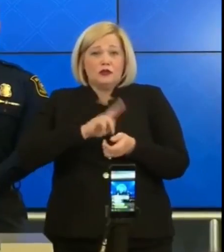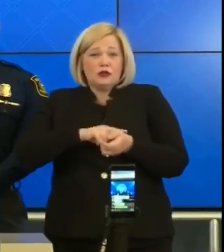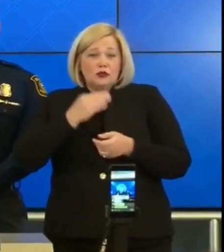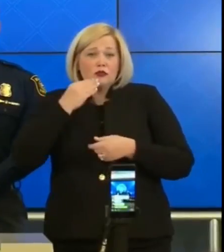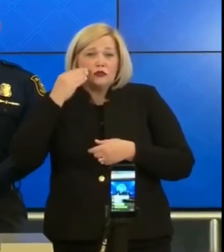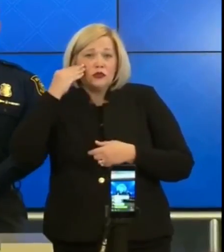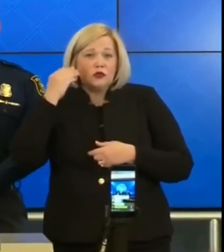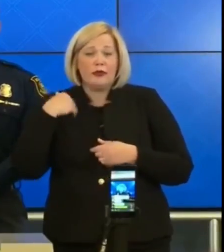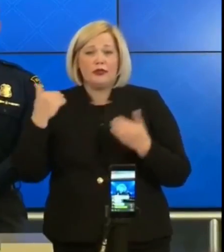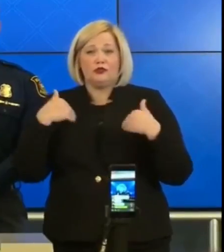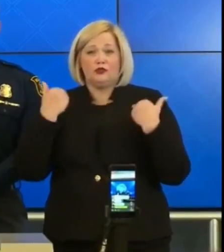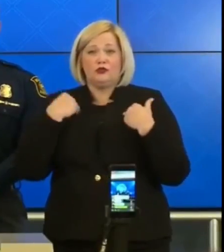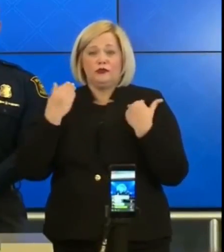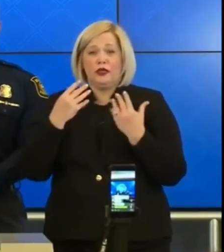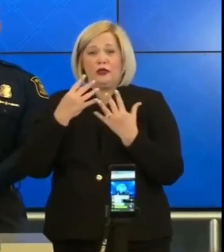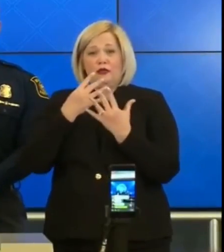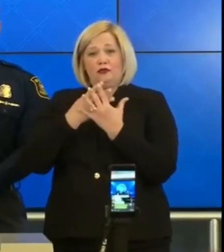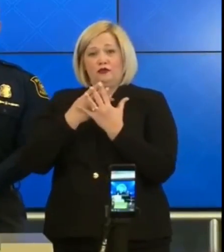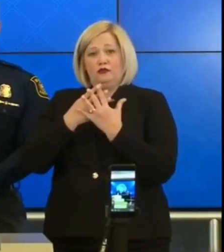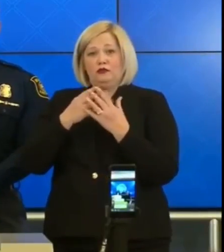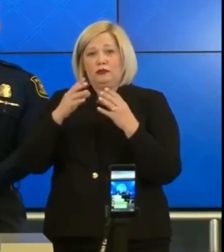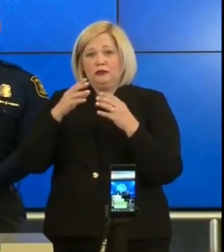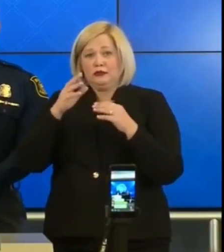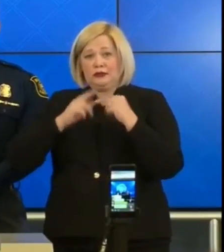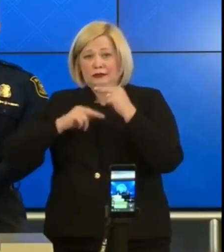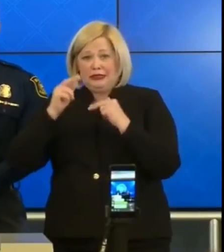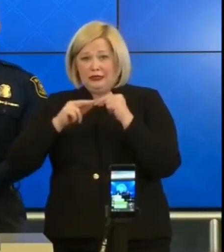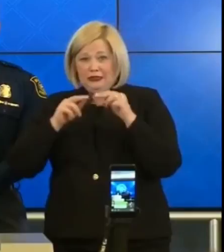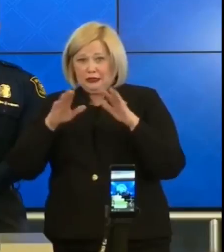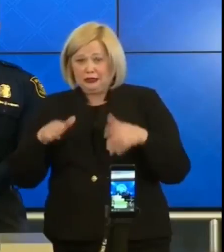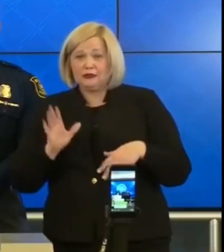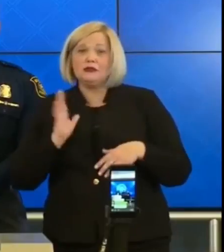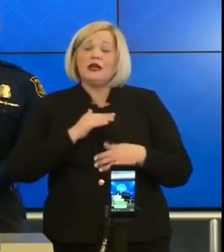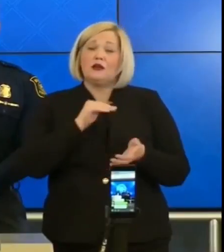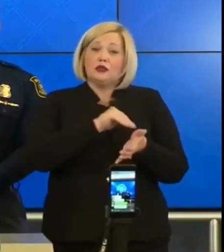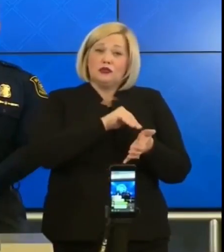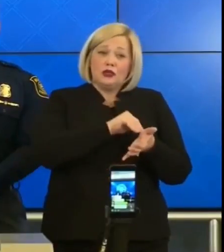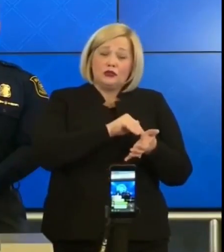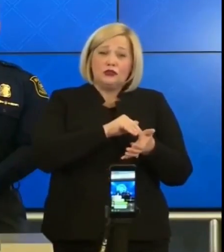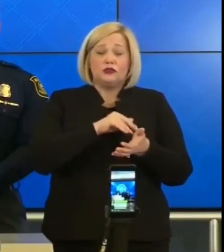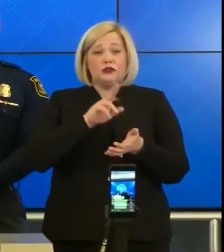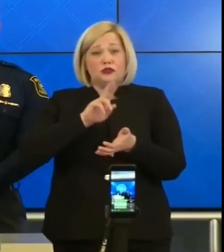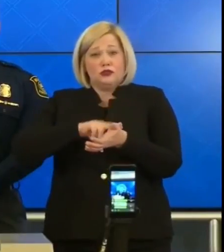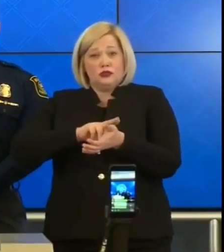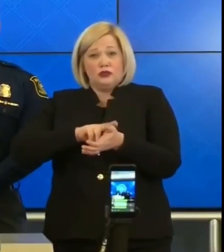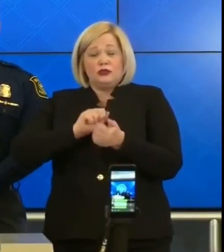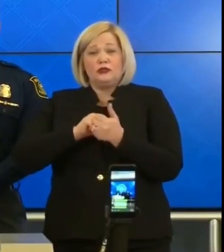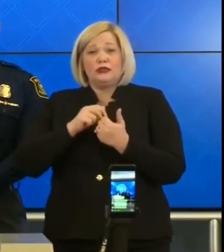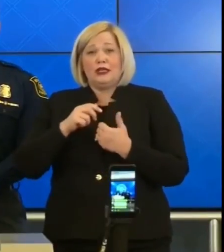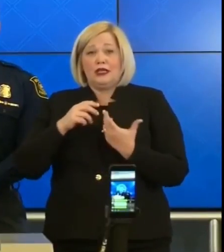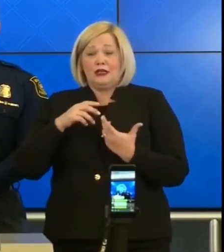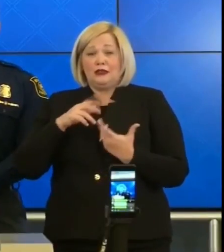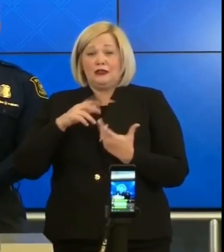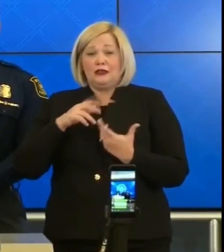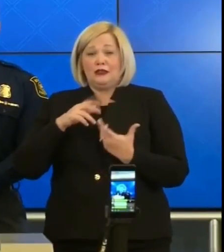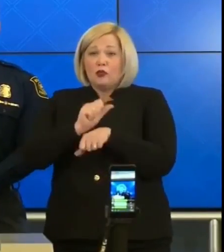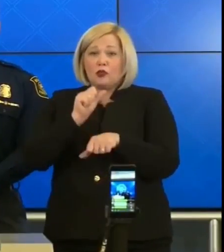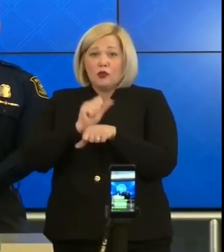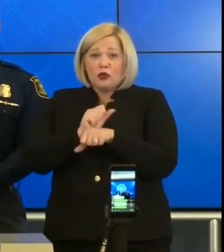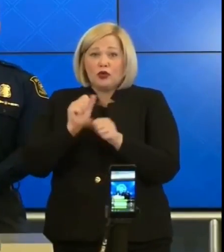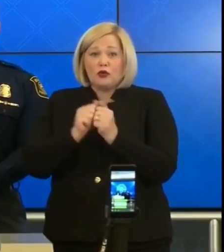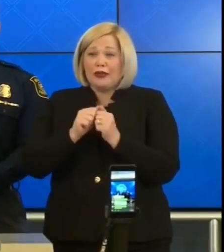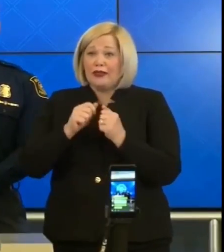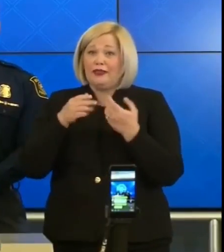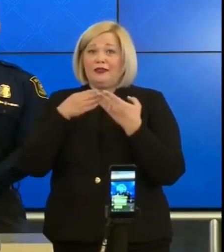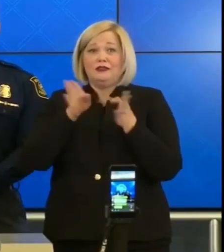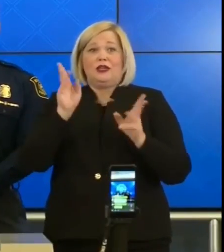and juvenile justice facilities. Our doctors, nurses, and frontline public employees are